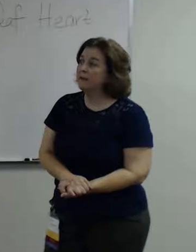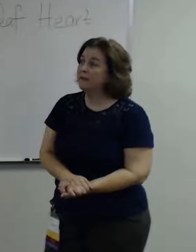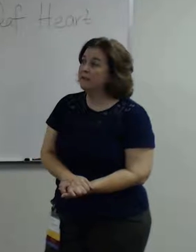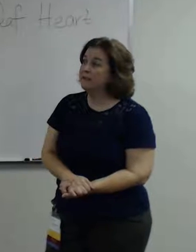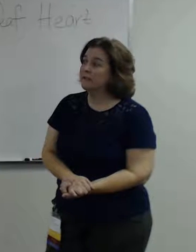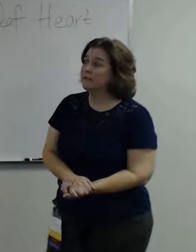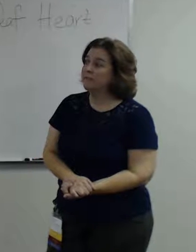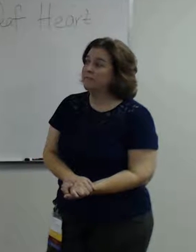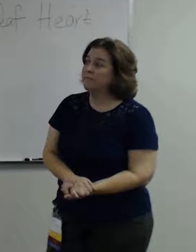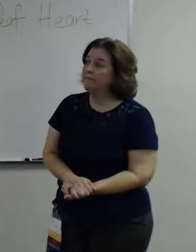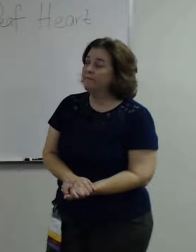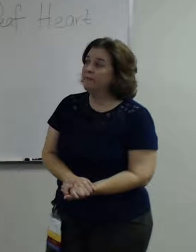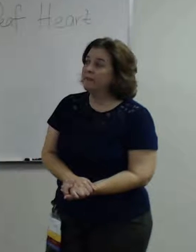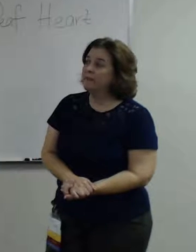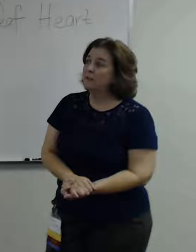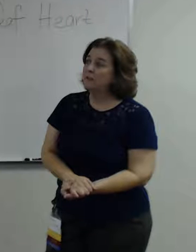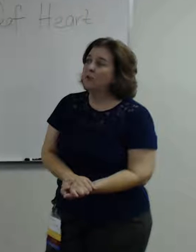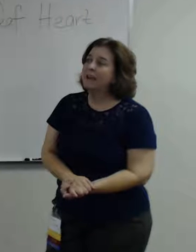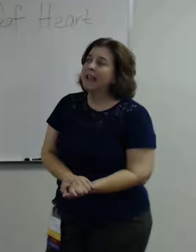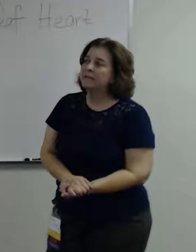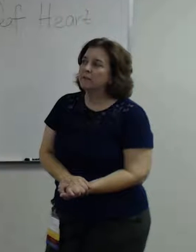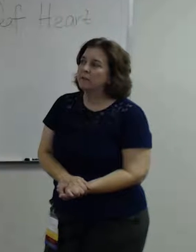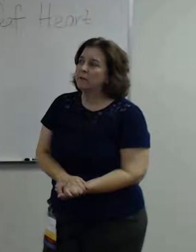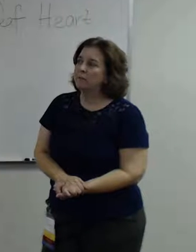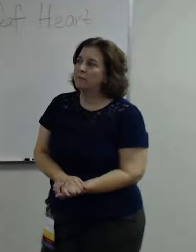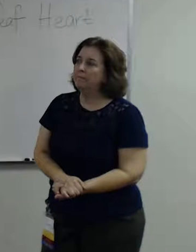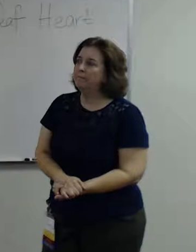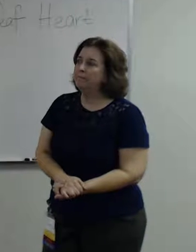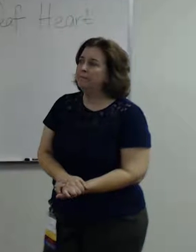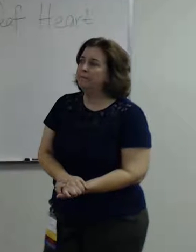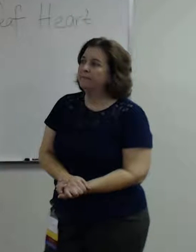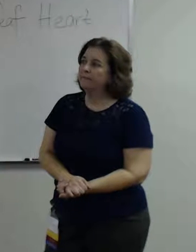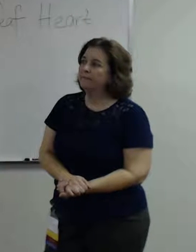Because she already has a church home.